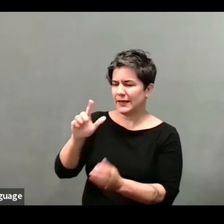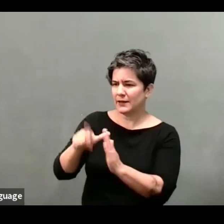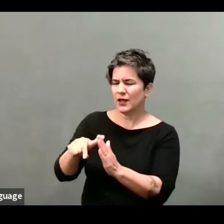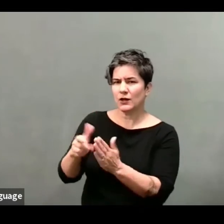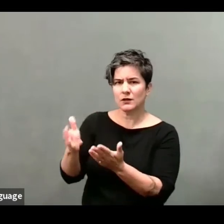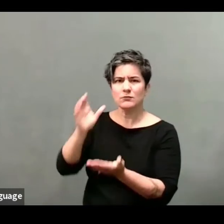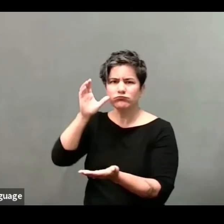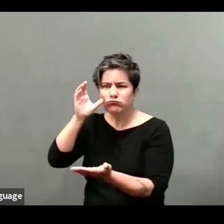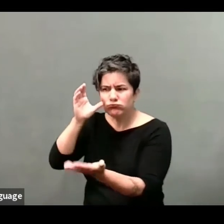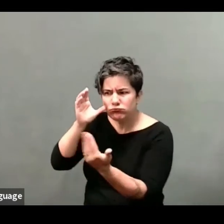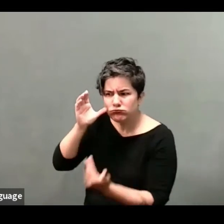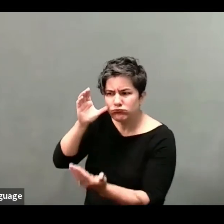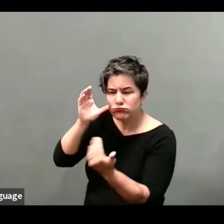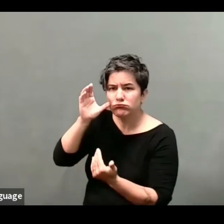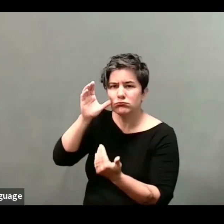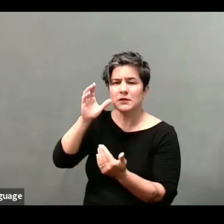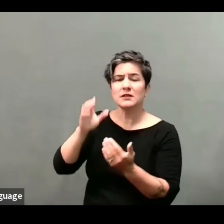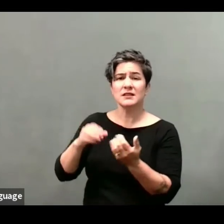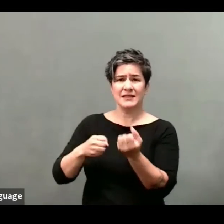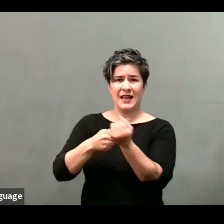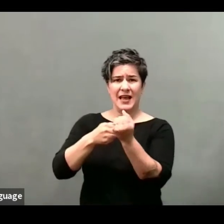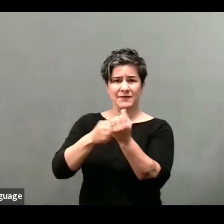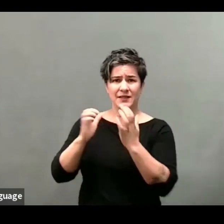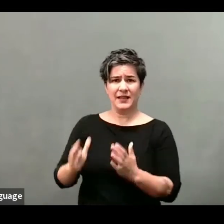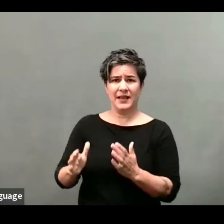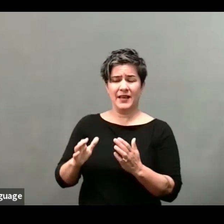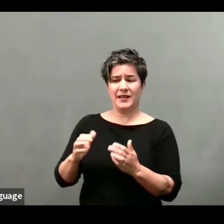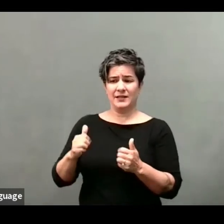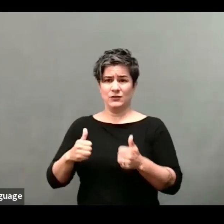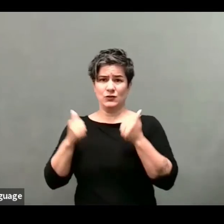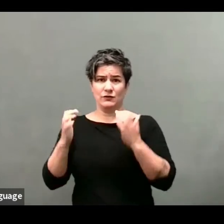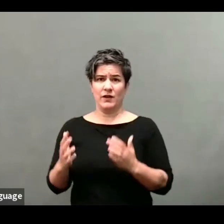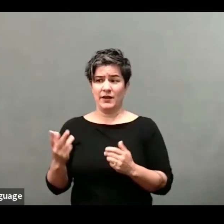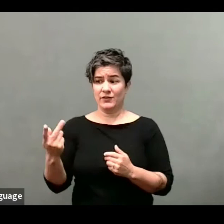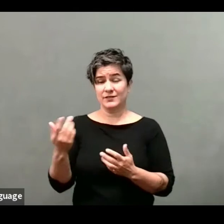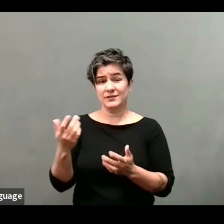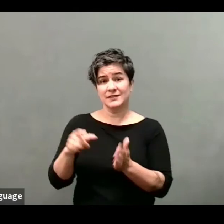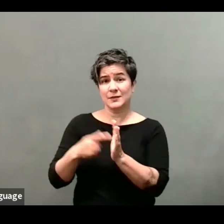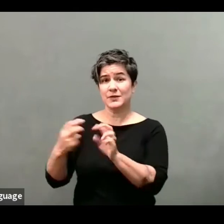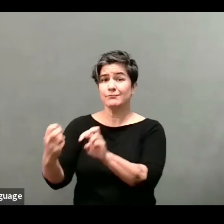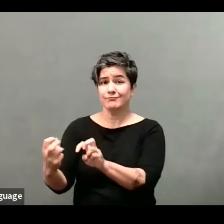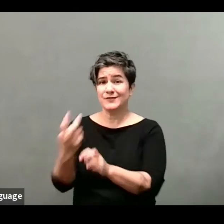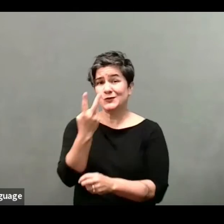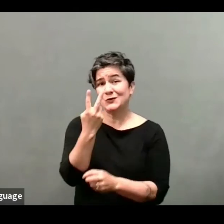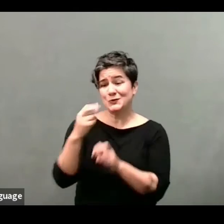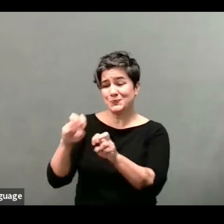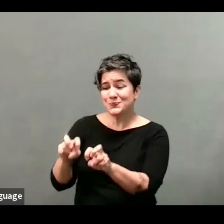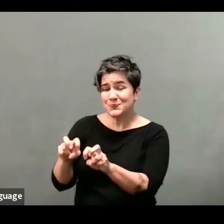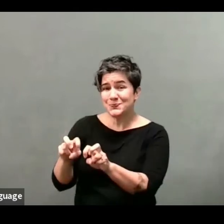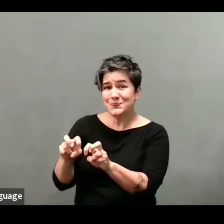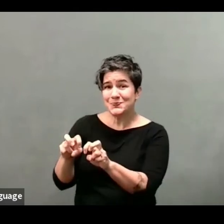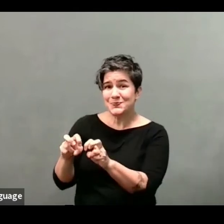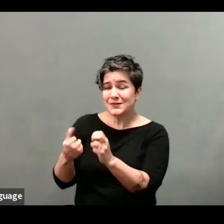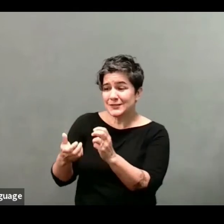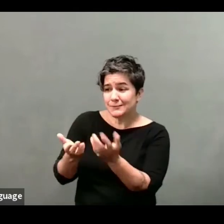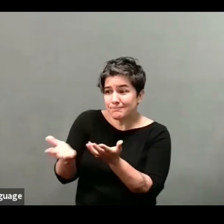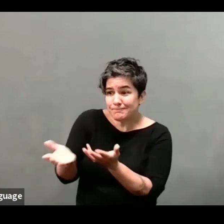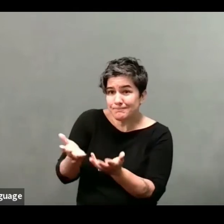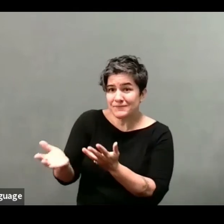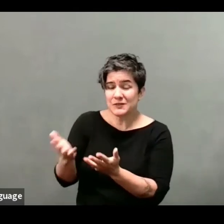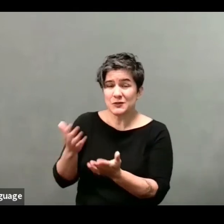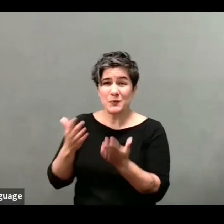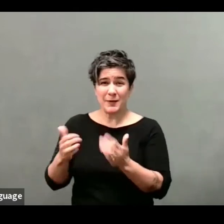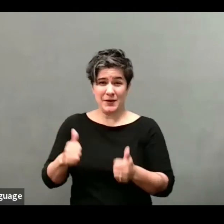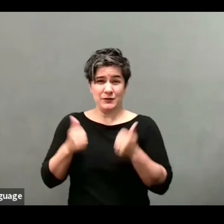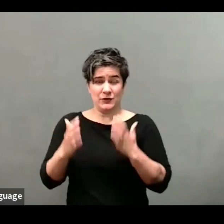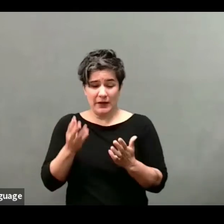There are times where an advocate and the survivor are alone in the exam room, so there might be things that a survivor says